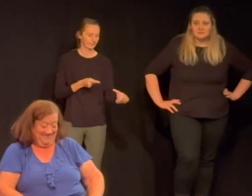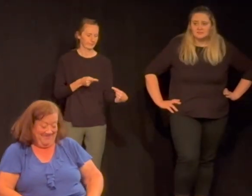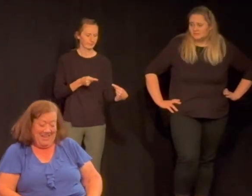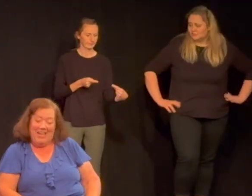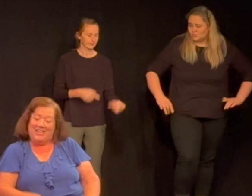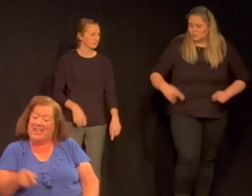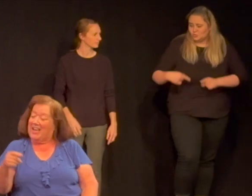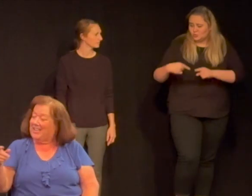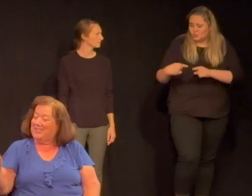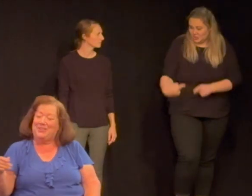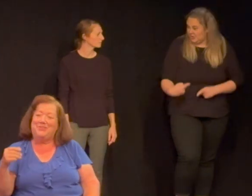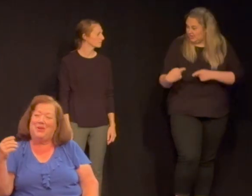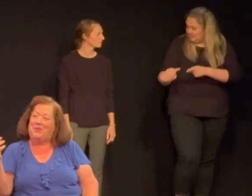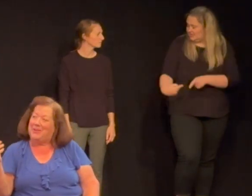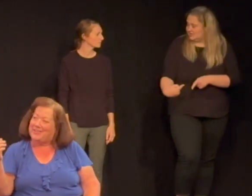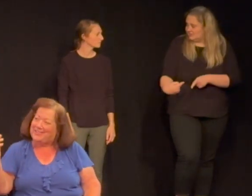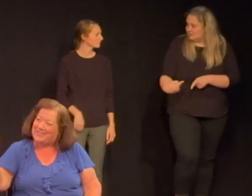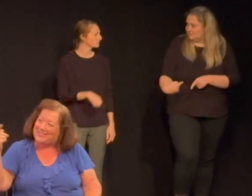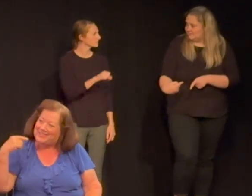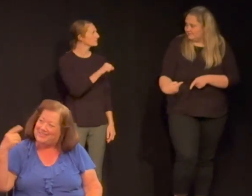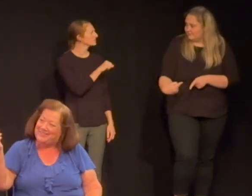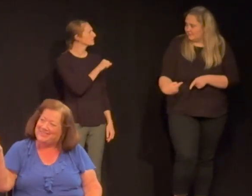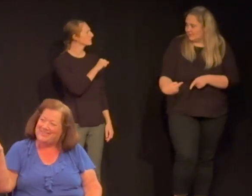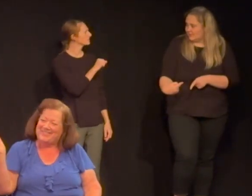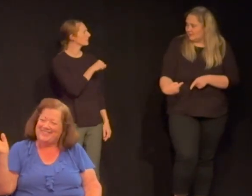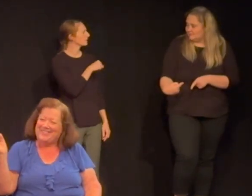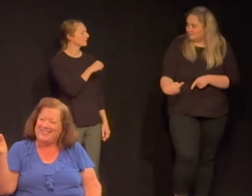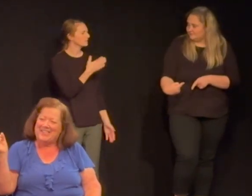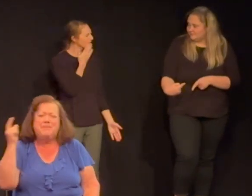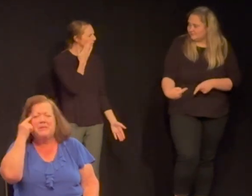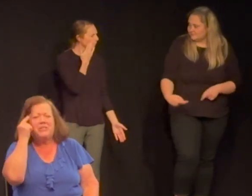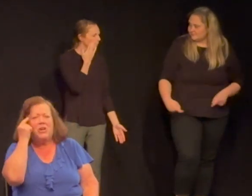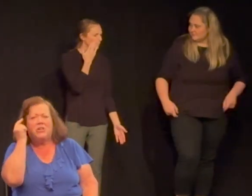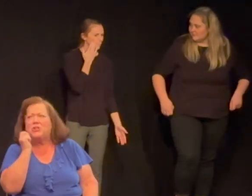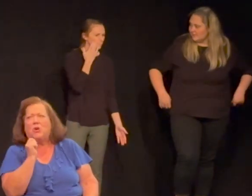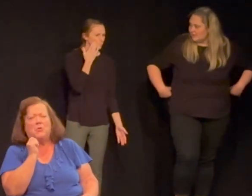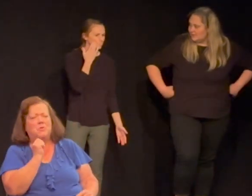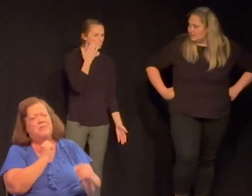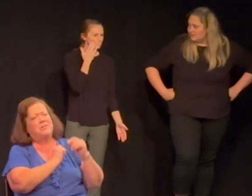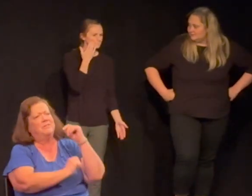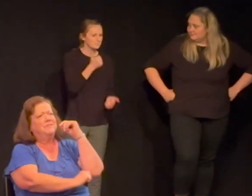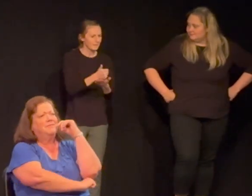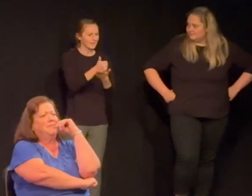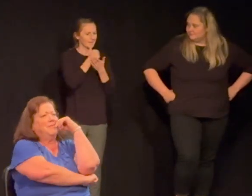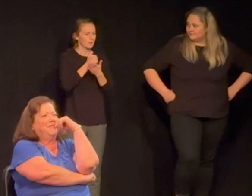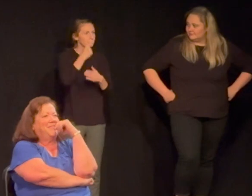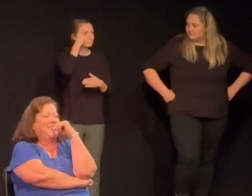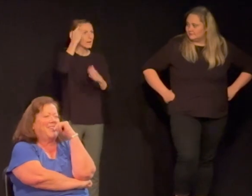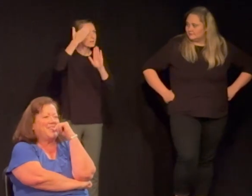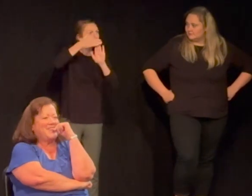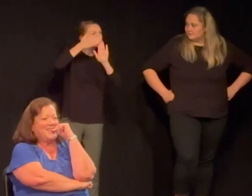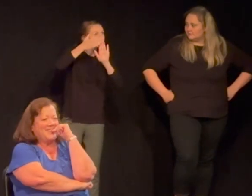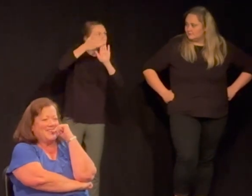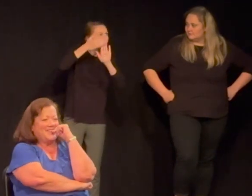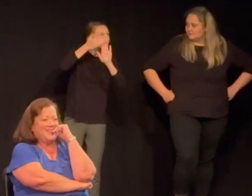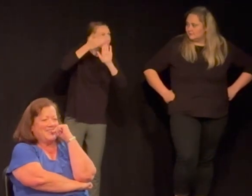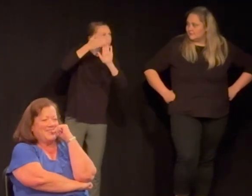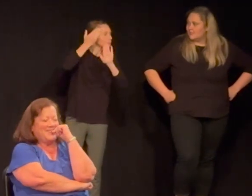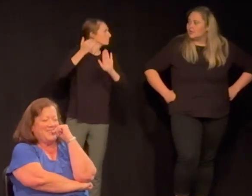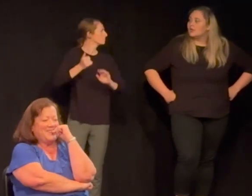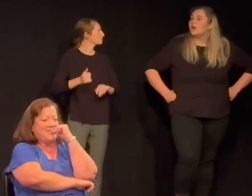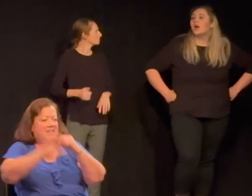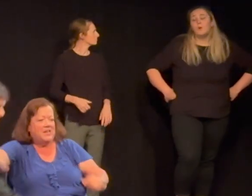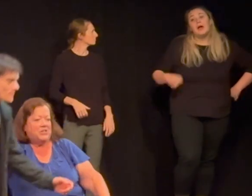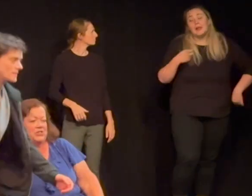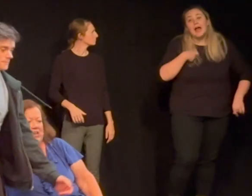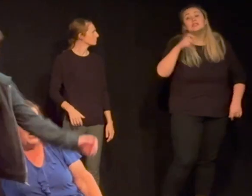Struggle? Yeah, you know it. Keeps us on our toes. Oh. Well,